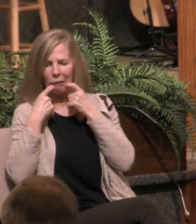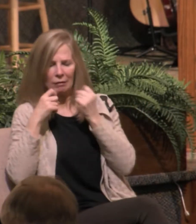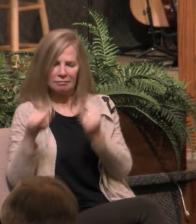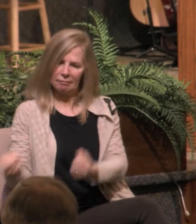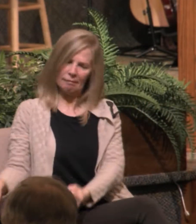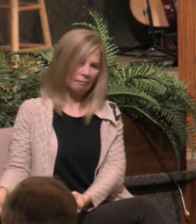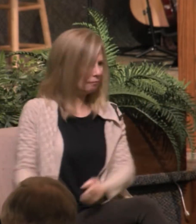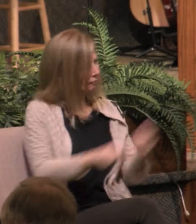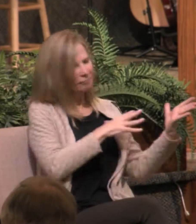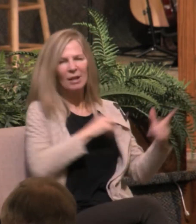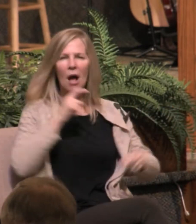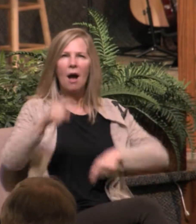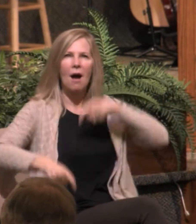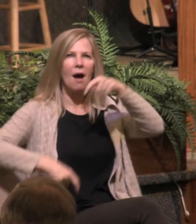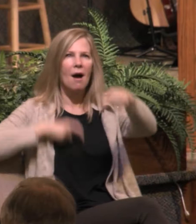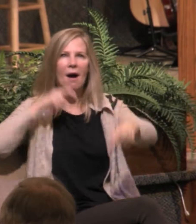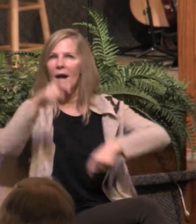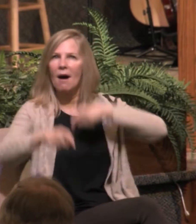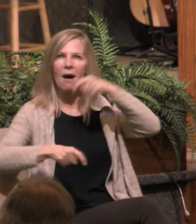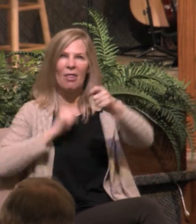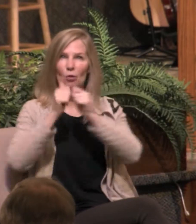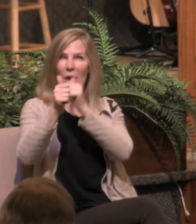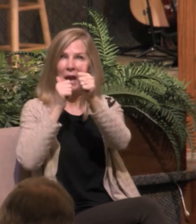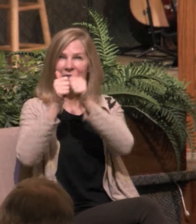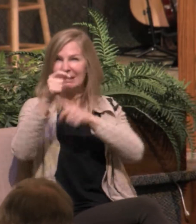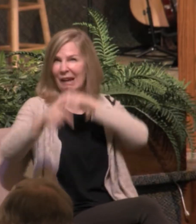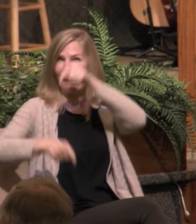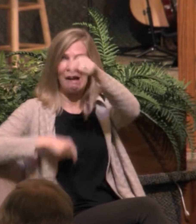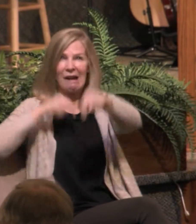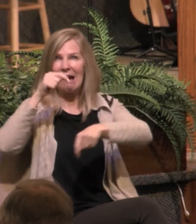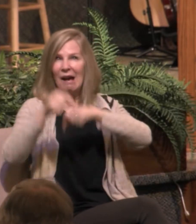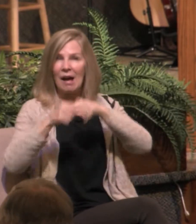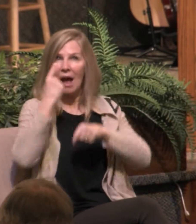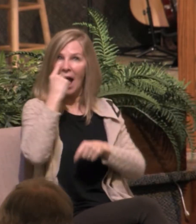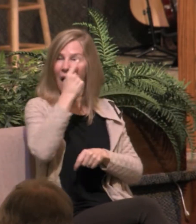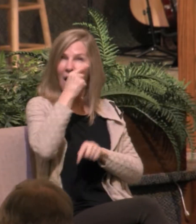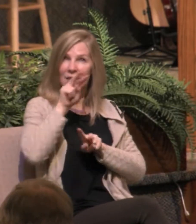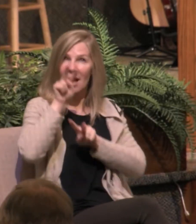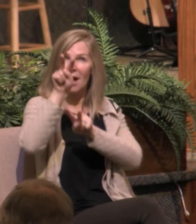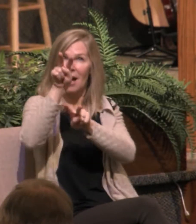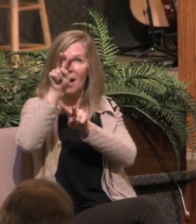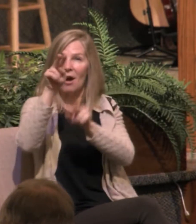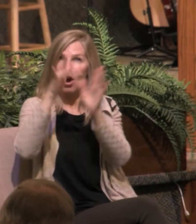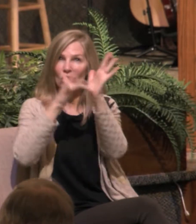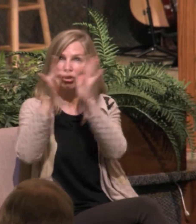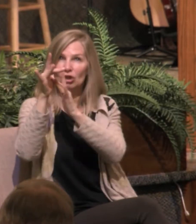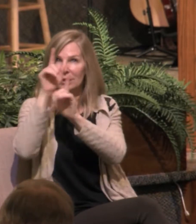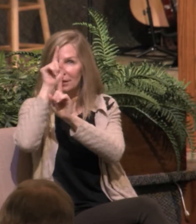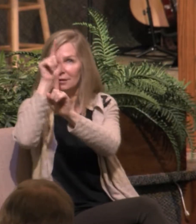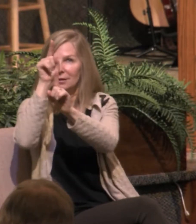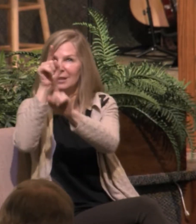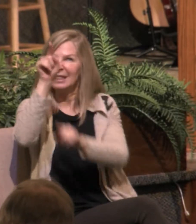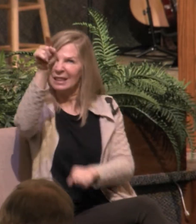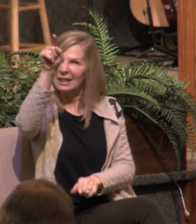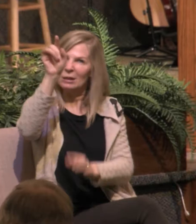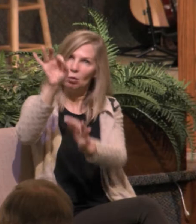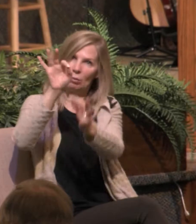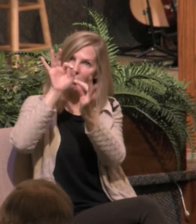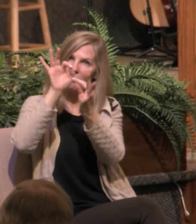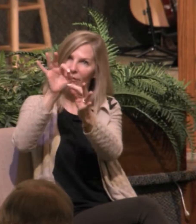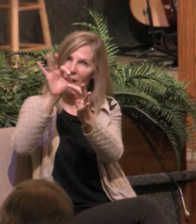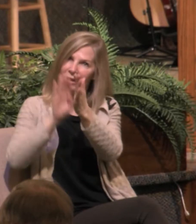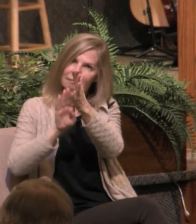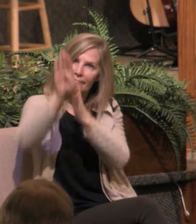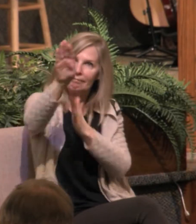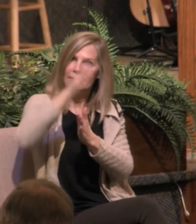and let us run with endurance the race that is set before us, fixing our eyes on Jesus, the author and perfecter of faith, who